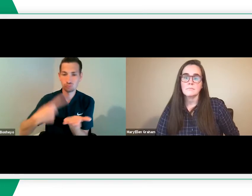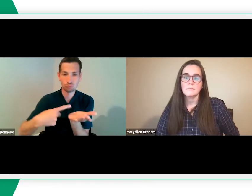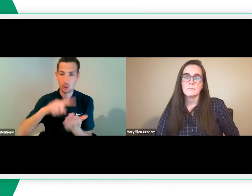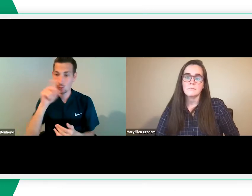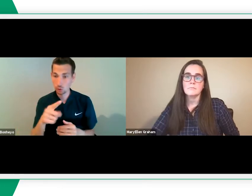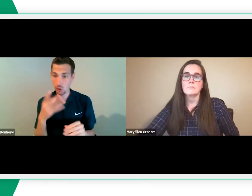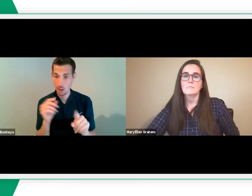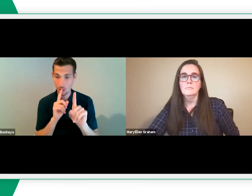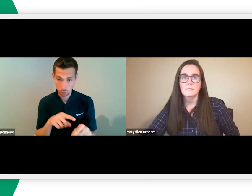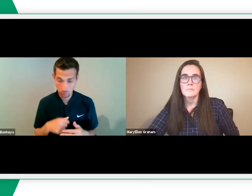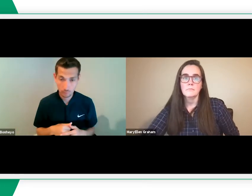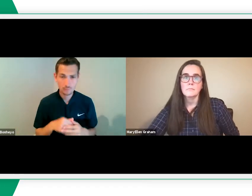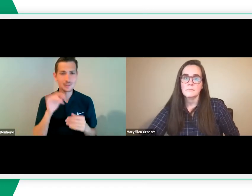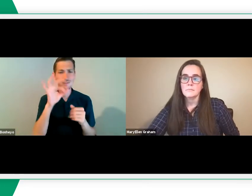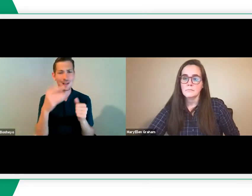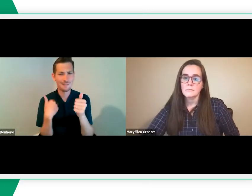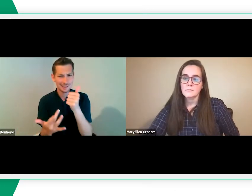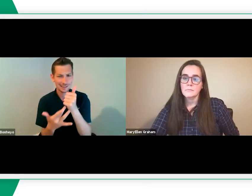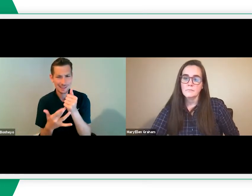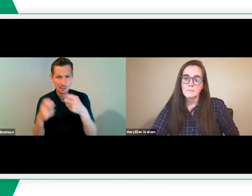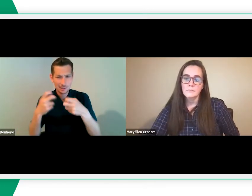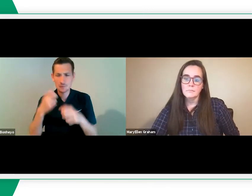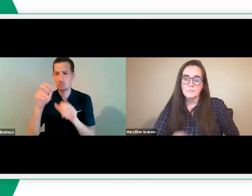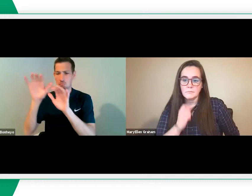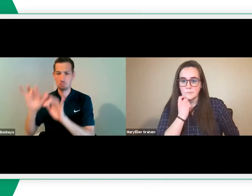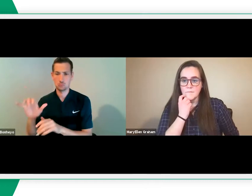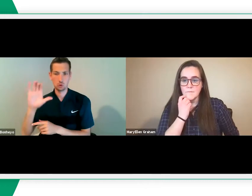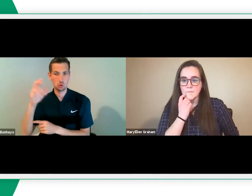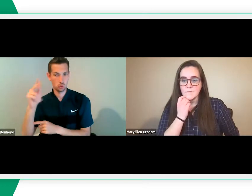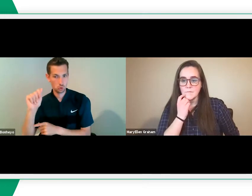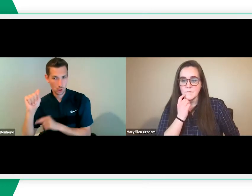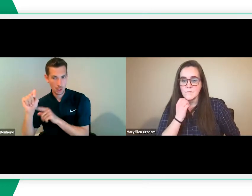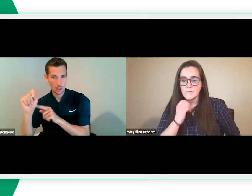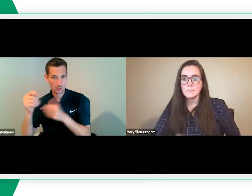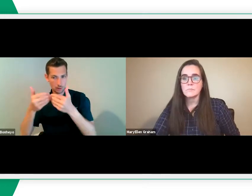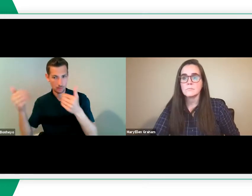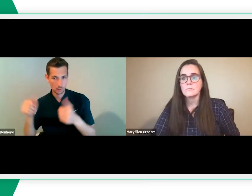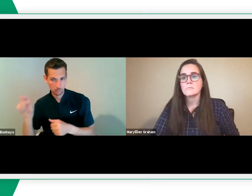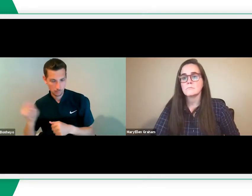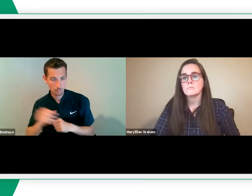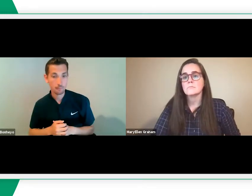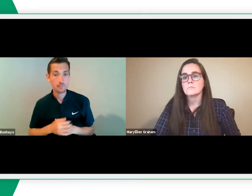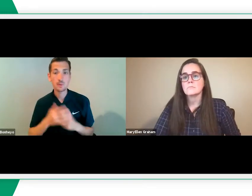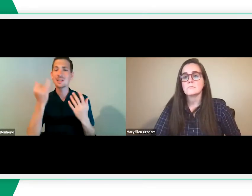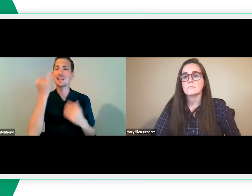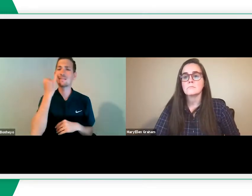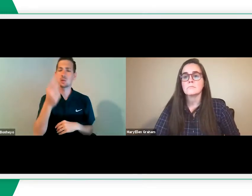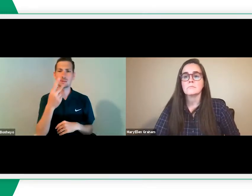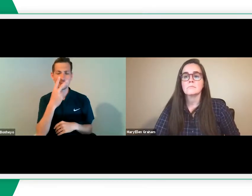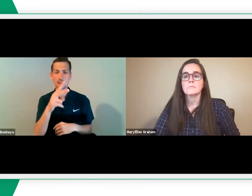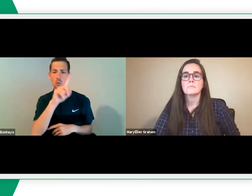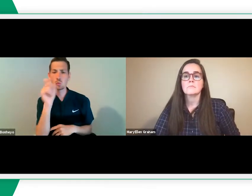and then we'll have some time at the end to answer those questions. If you have any technical issues, please again type those in the